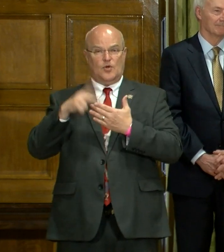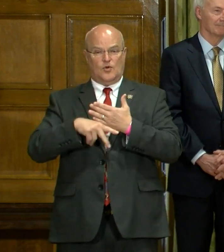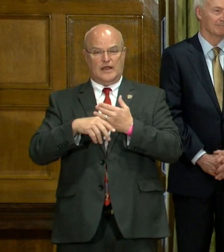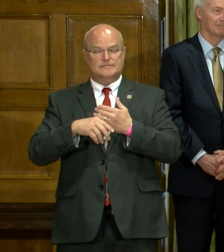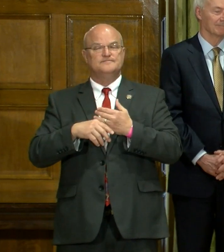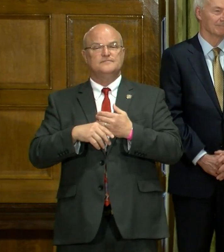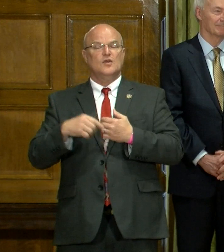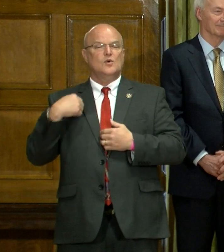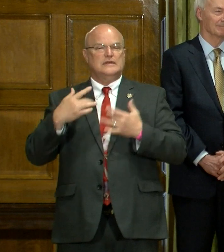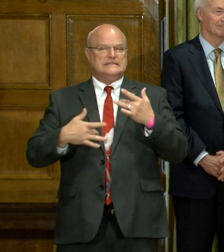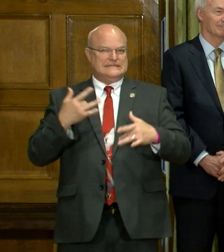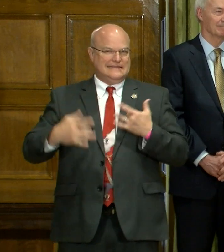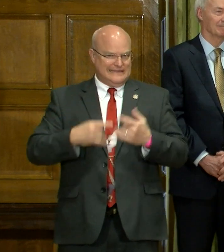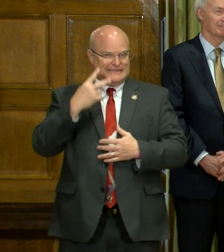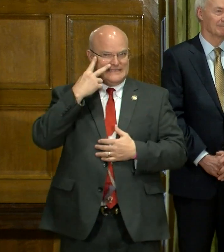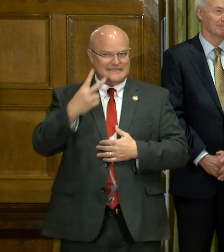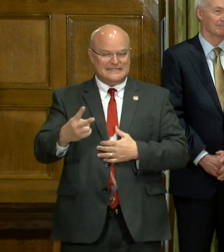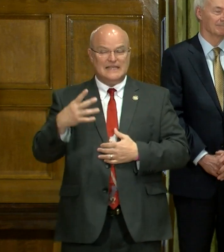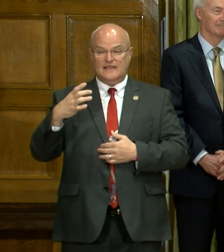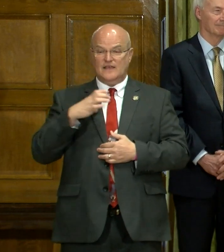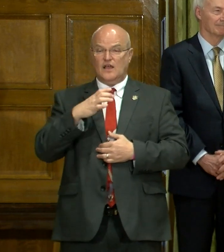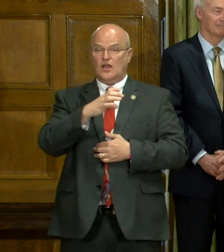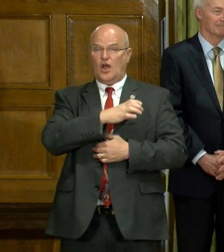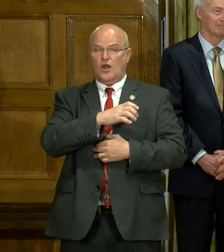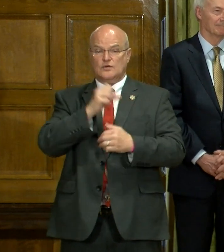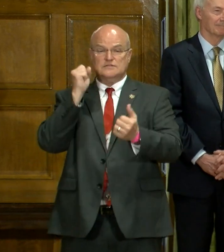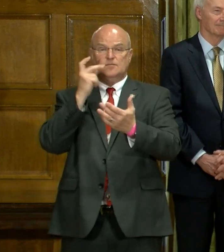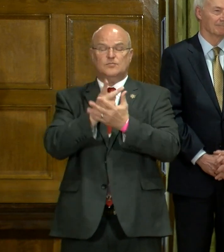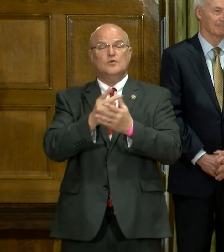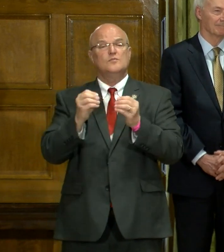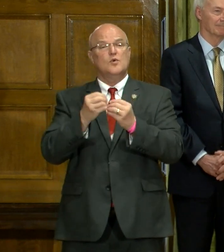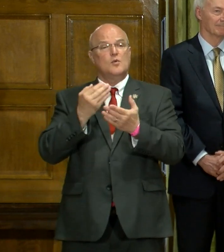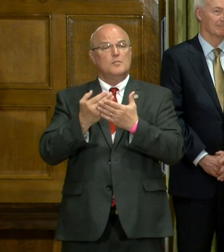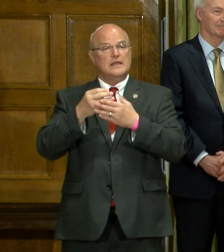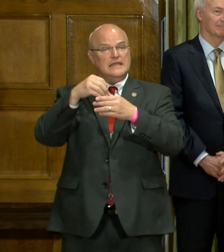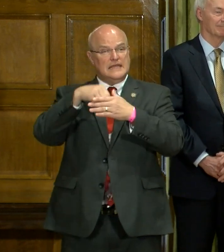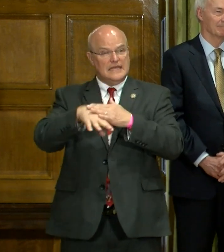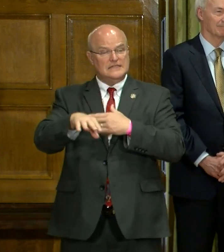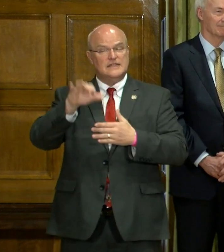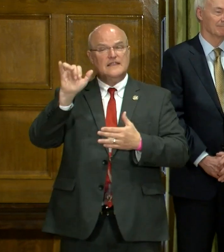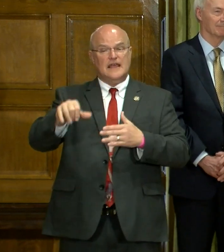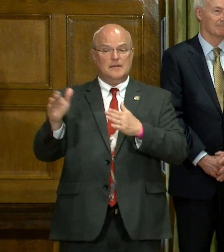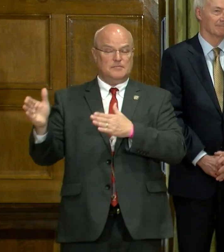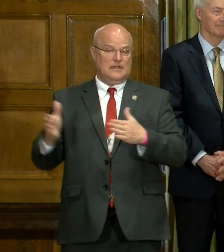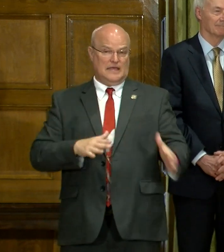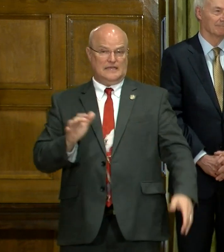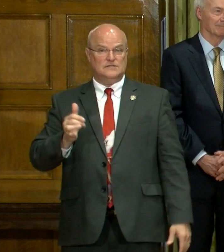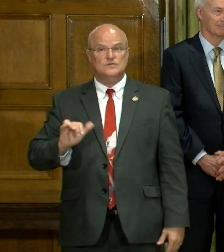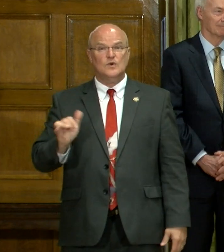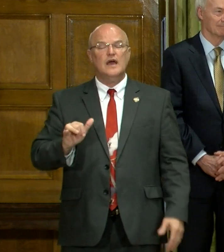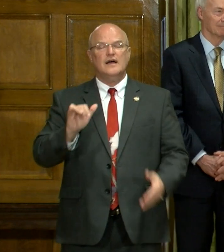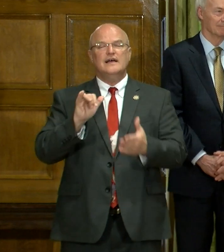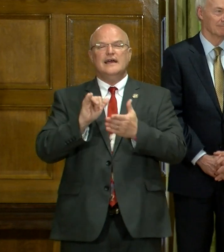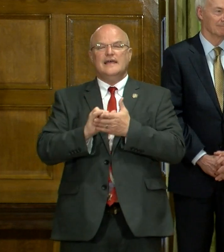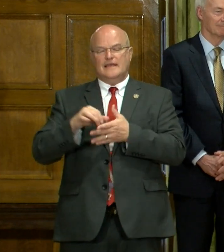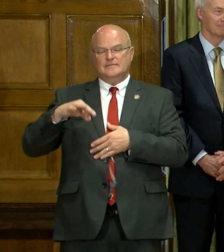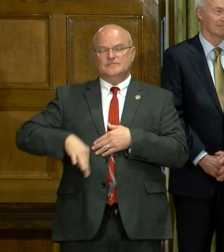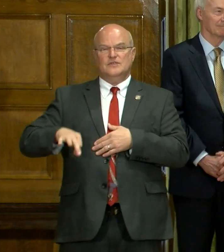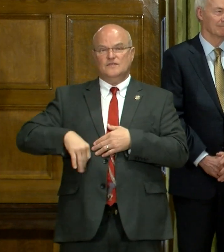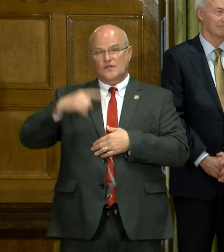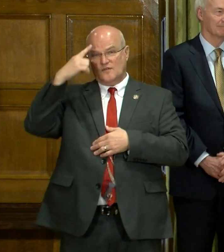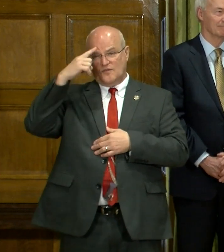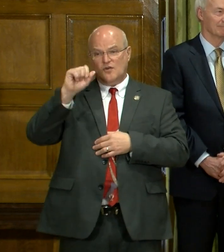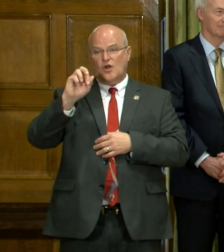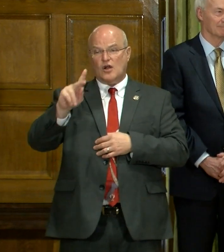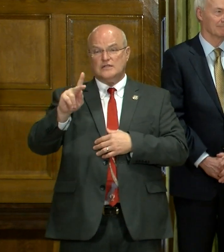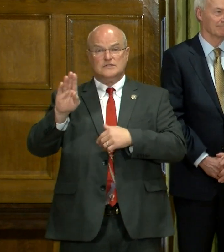We're excited to see that the Congress has approved some additional funds into the payroll protection plan as well. That's going to be beneficial to